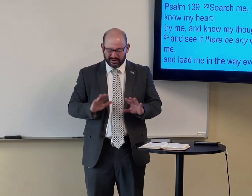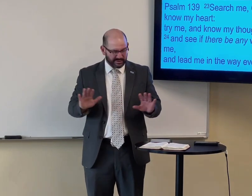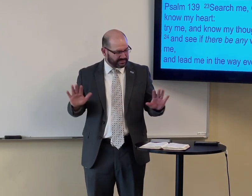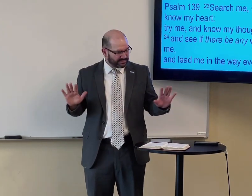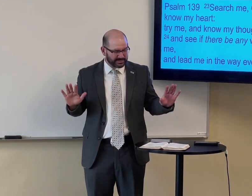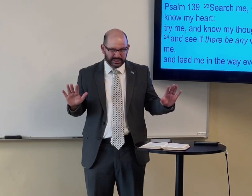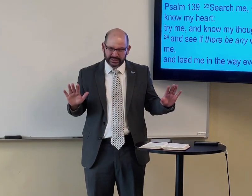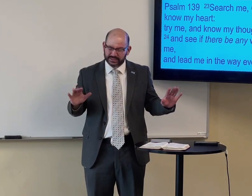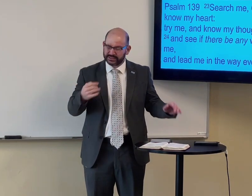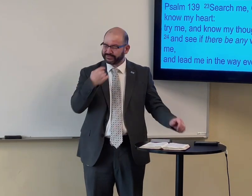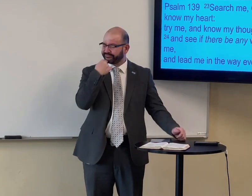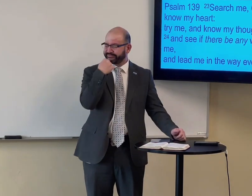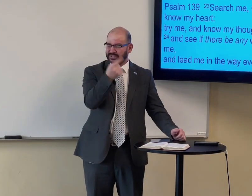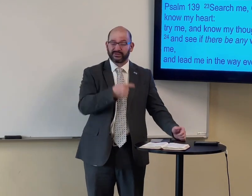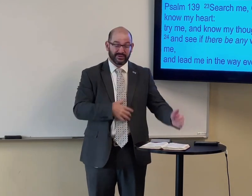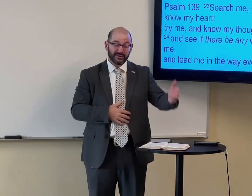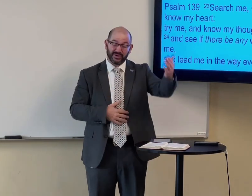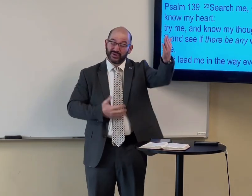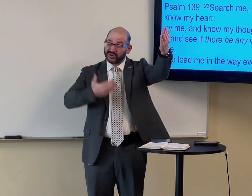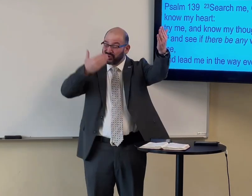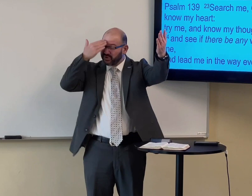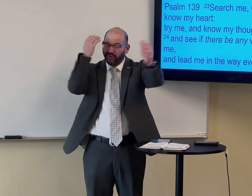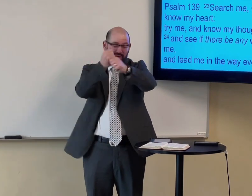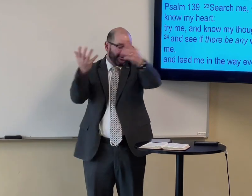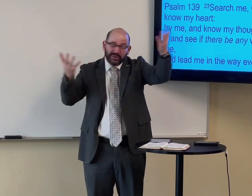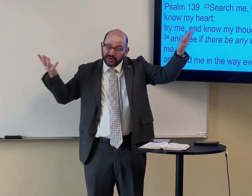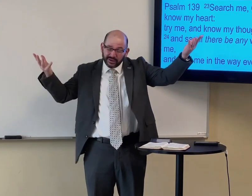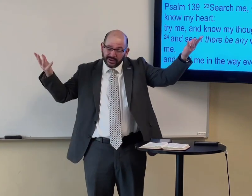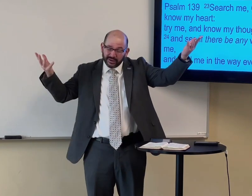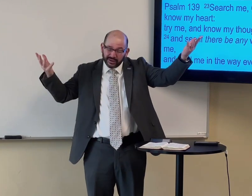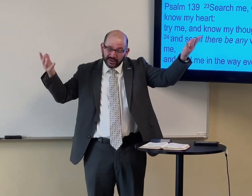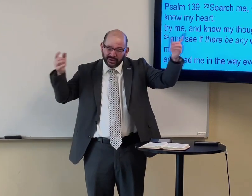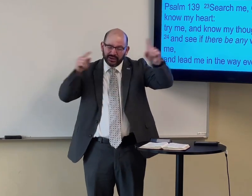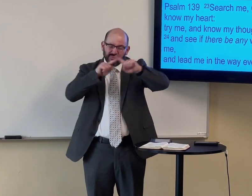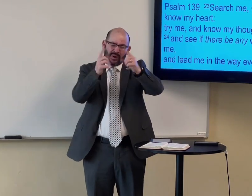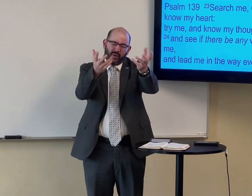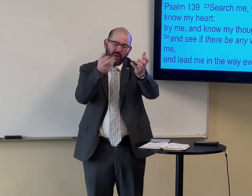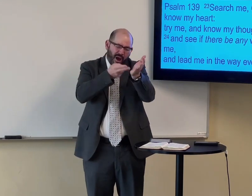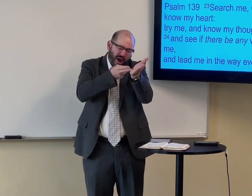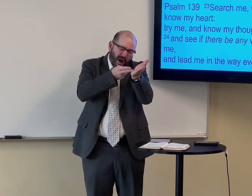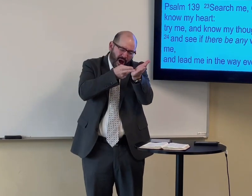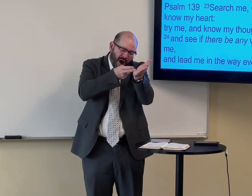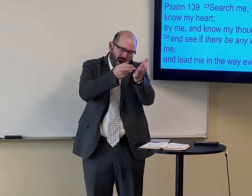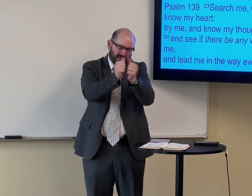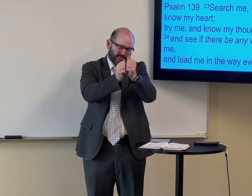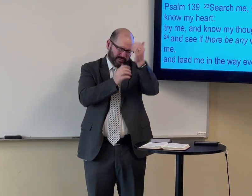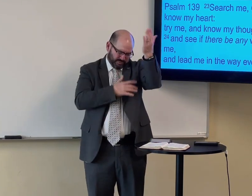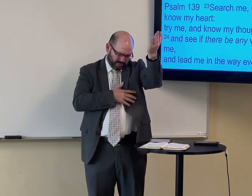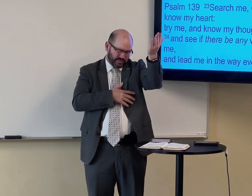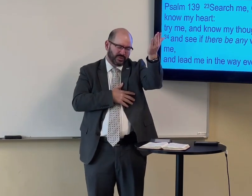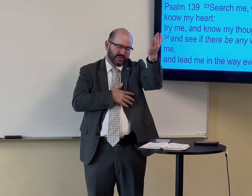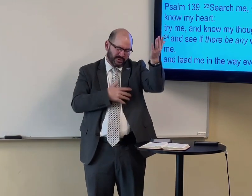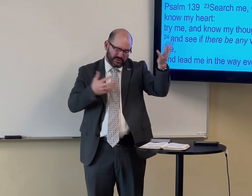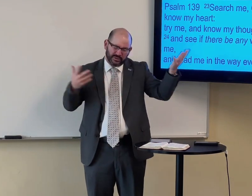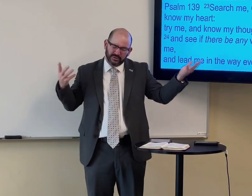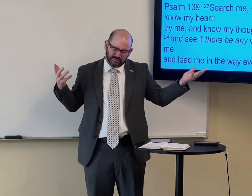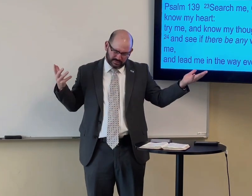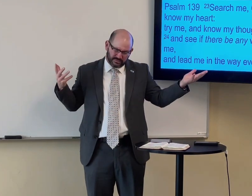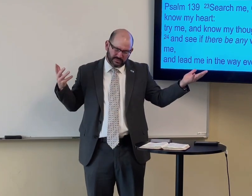them up, just to tell you, you know everything, right? But you want the truth. You want us